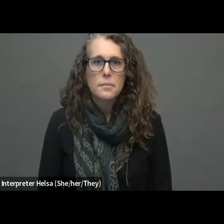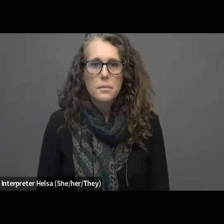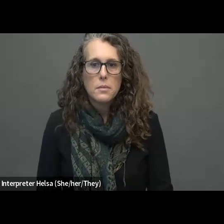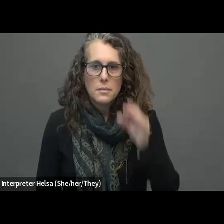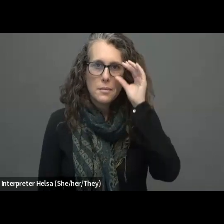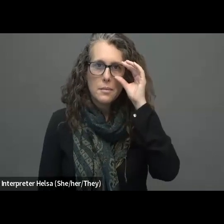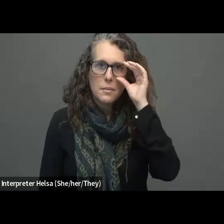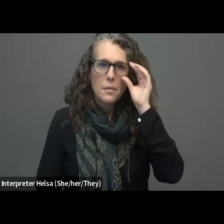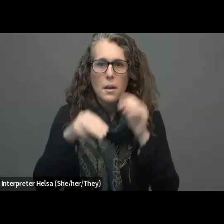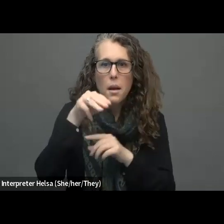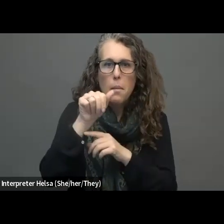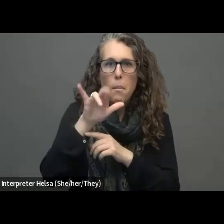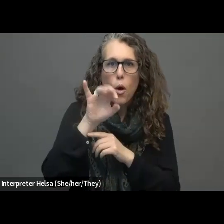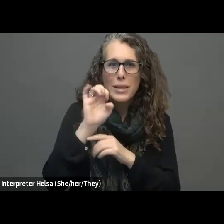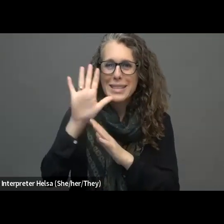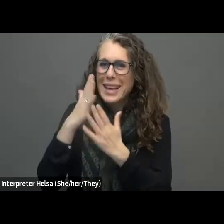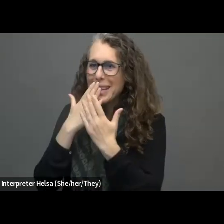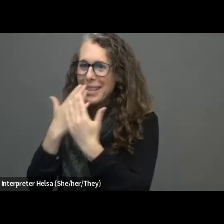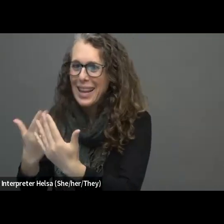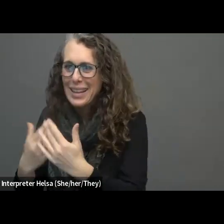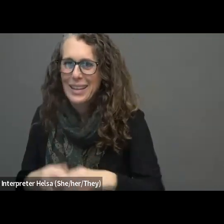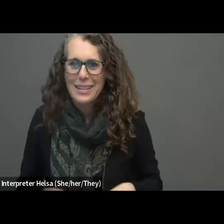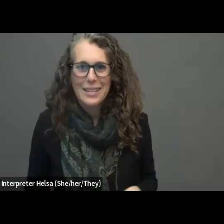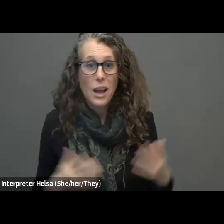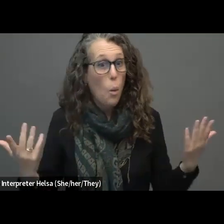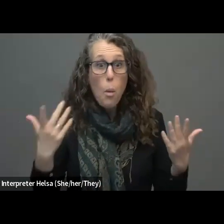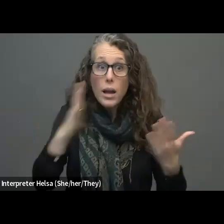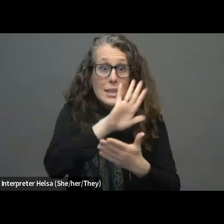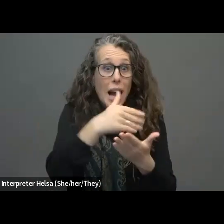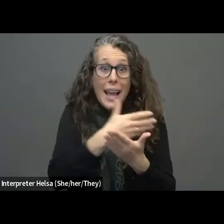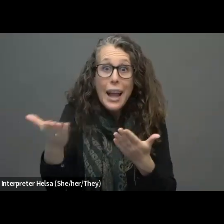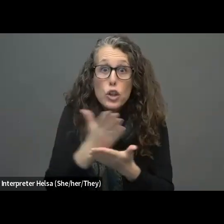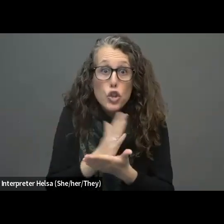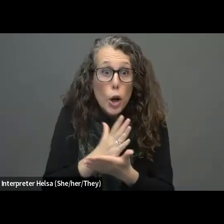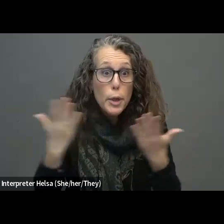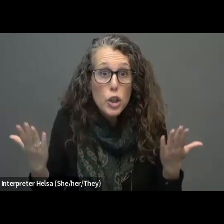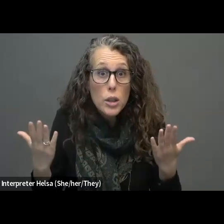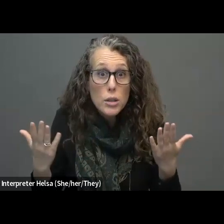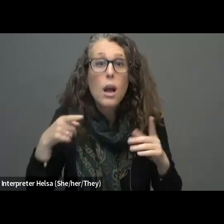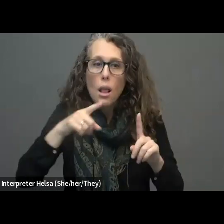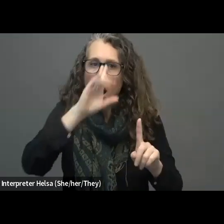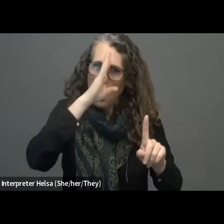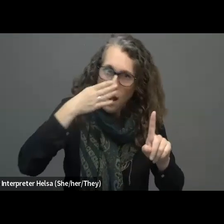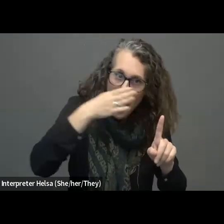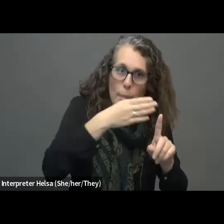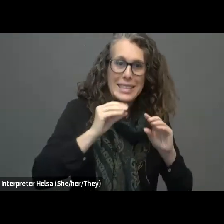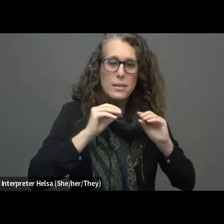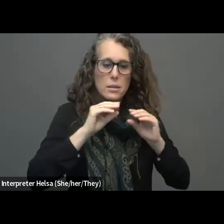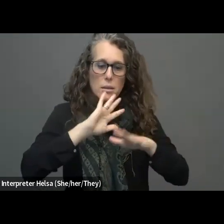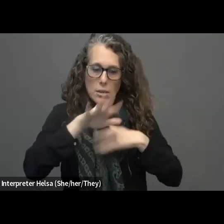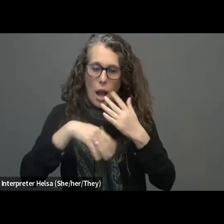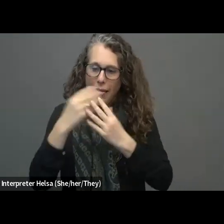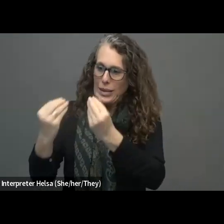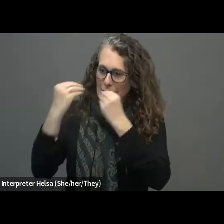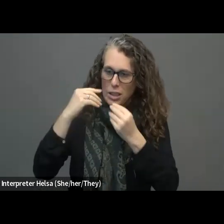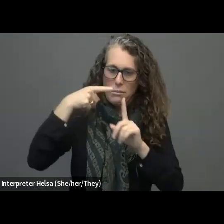Thank you. Or for sign language interpreters, it's another specific purpose use, right? Which I'm sure there needs to be